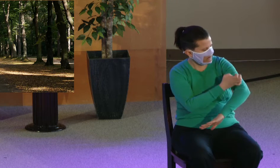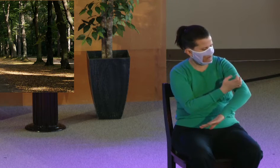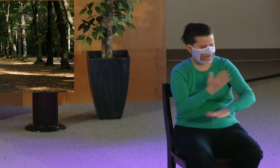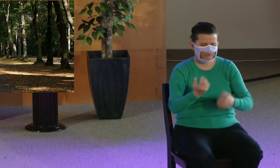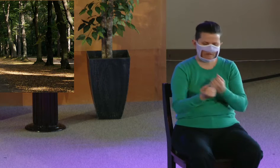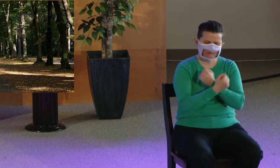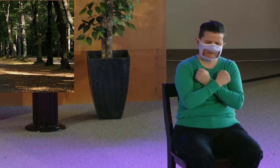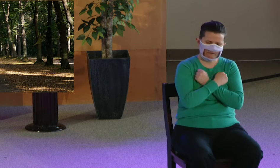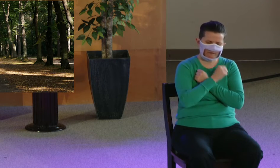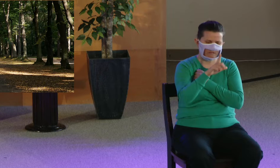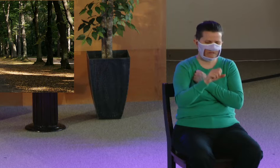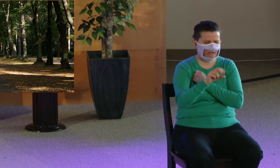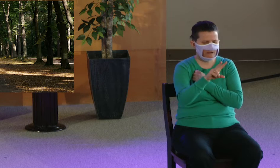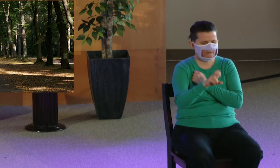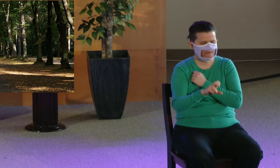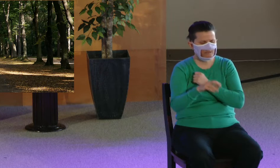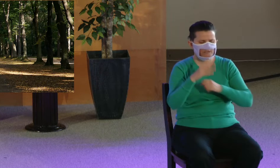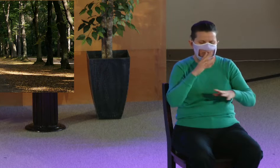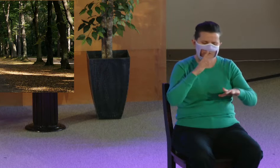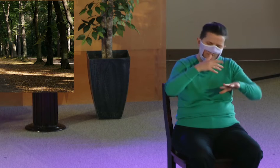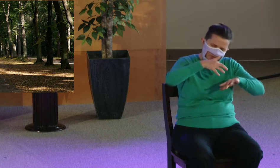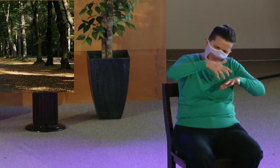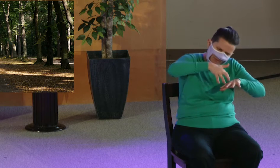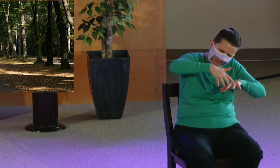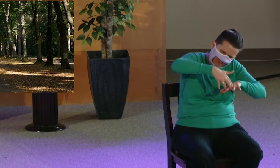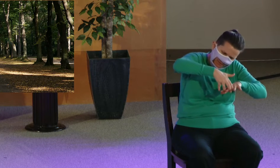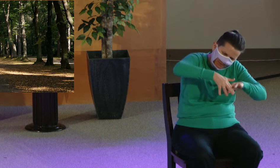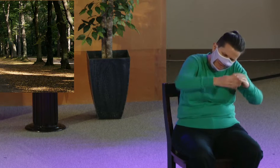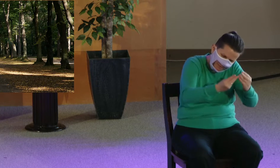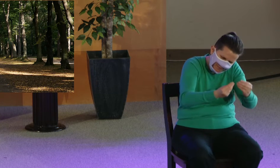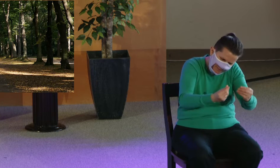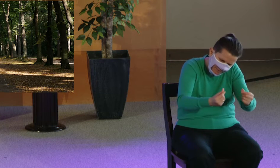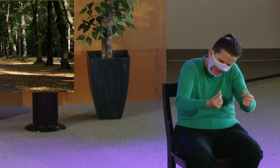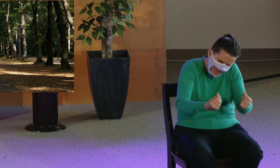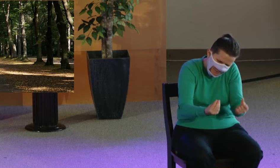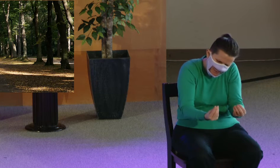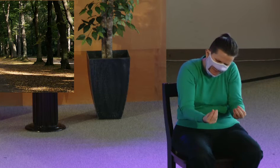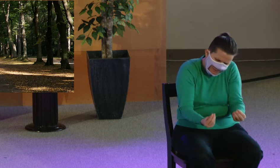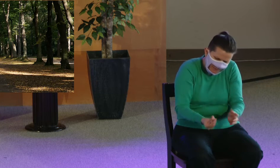dissolve and dissipate over everyone and everything here.